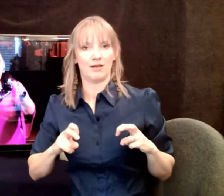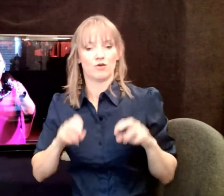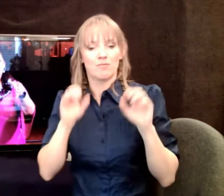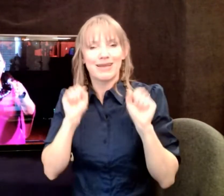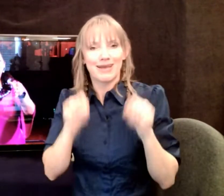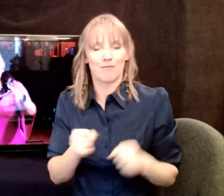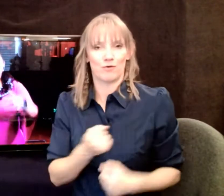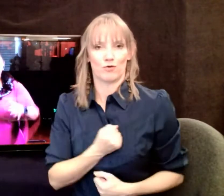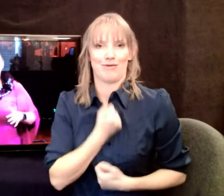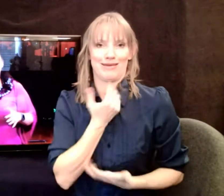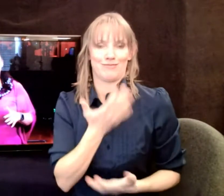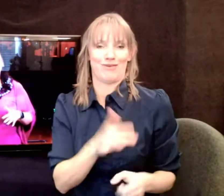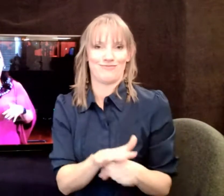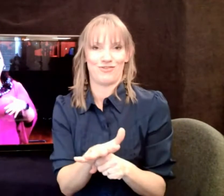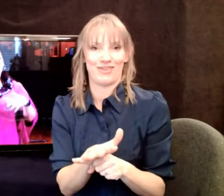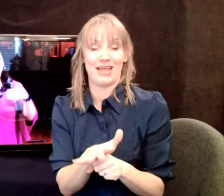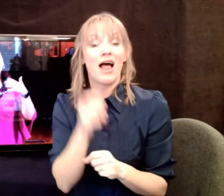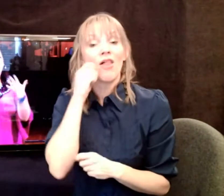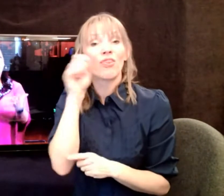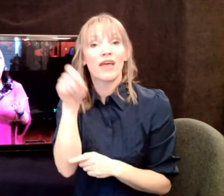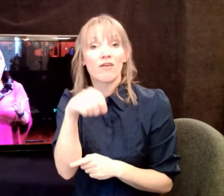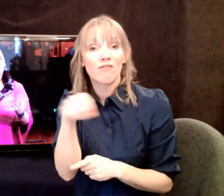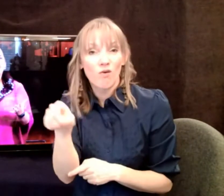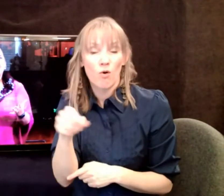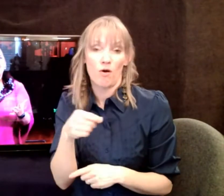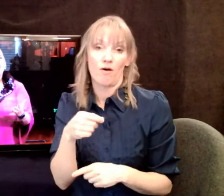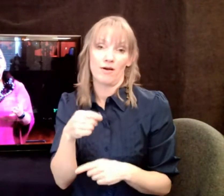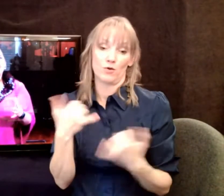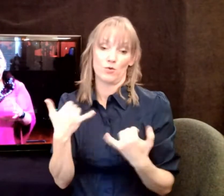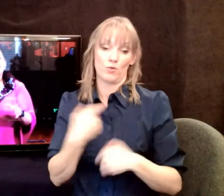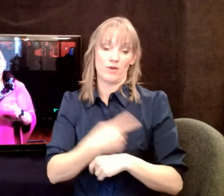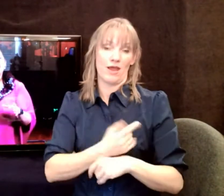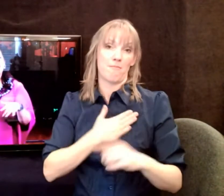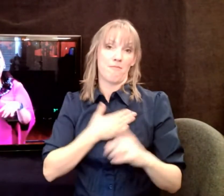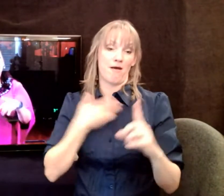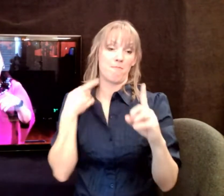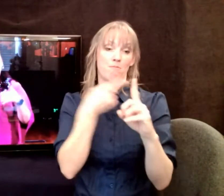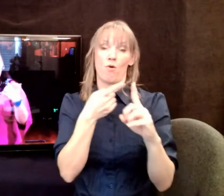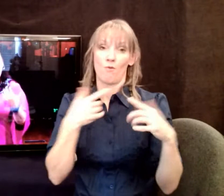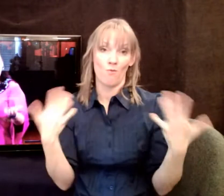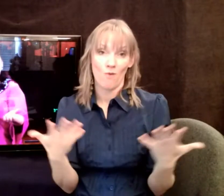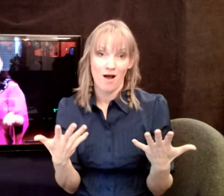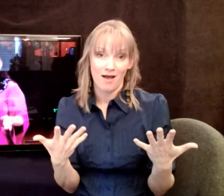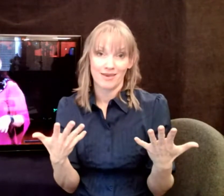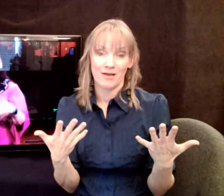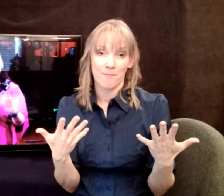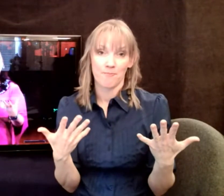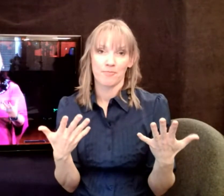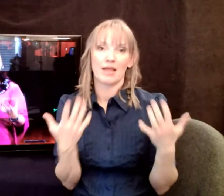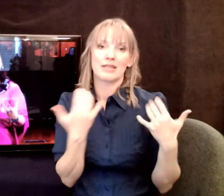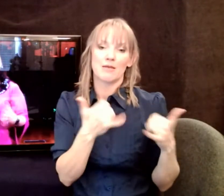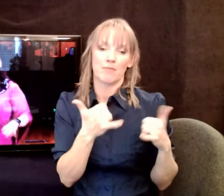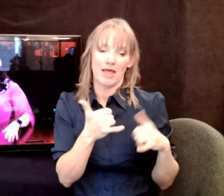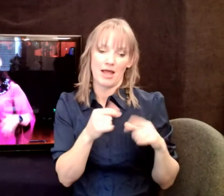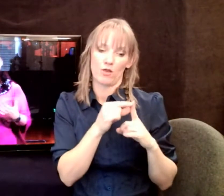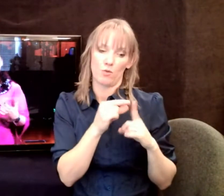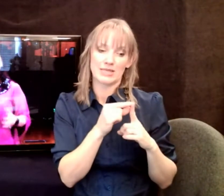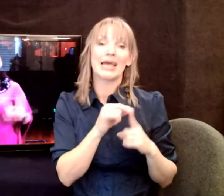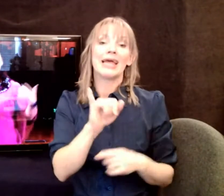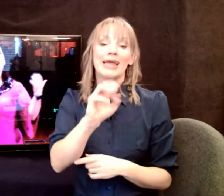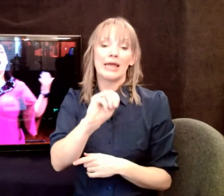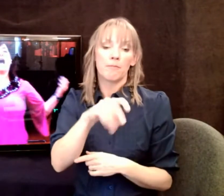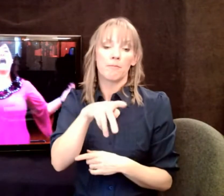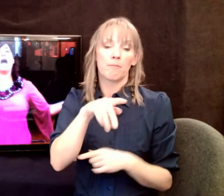fully. And therefore, my key point today is to take a play on the word impossible and rather